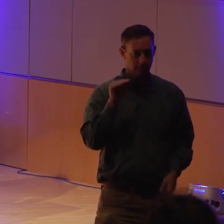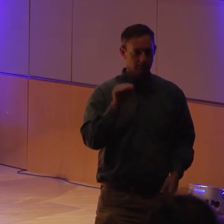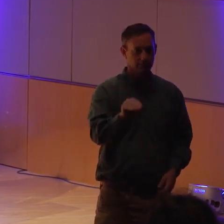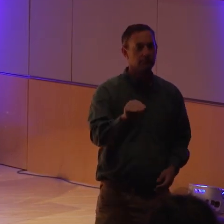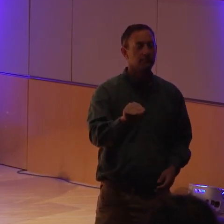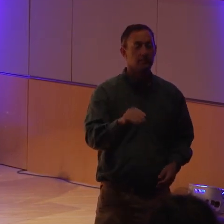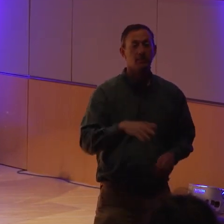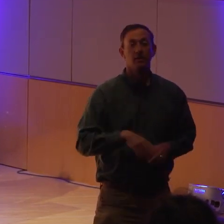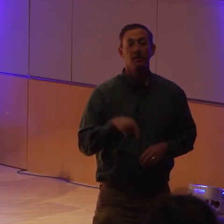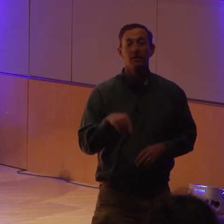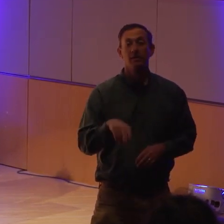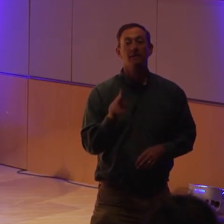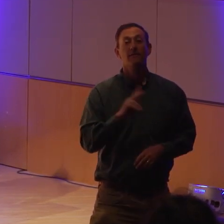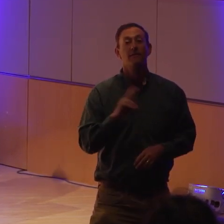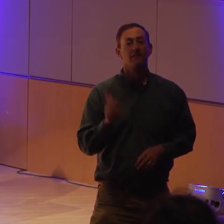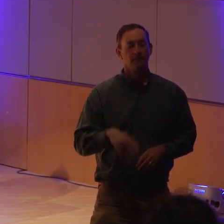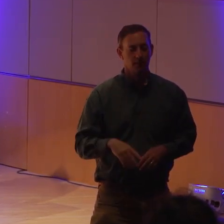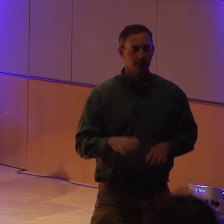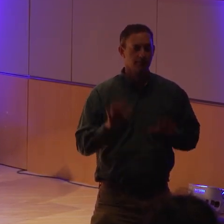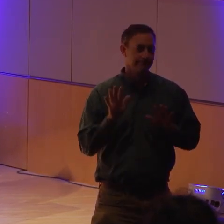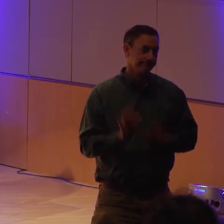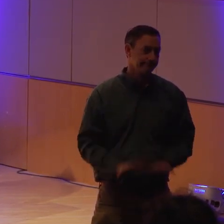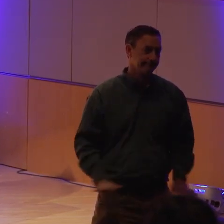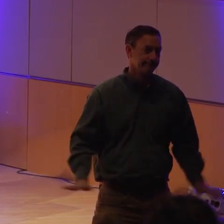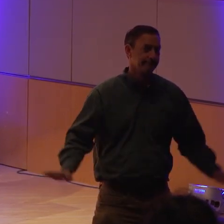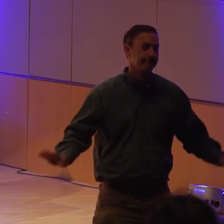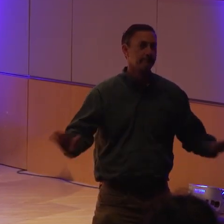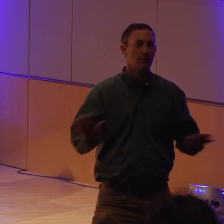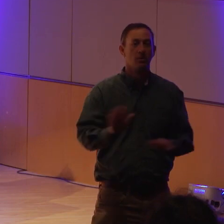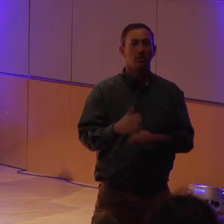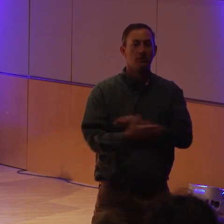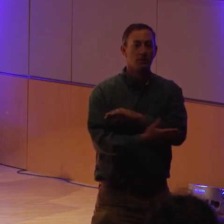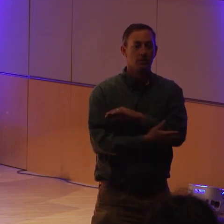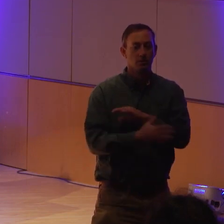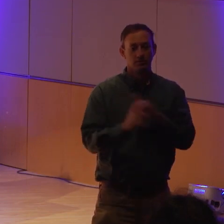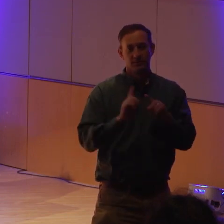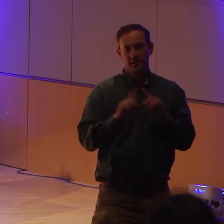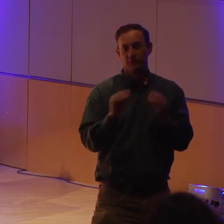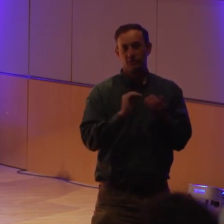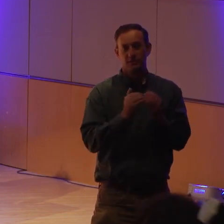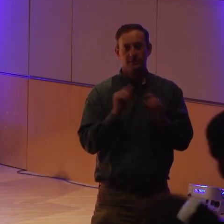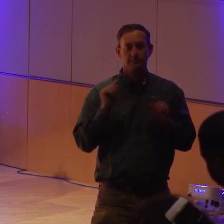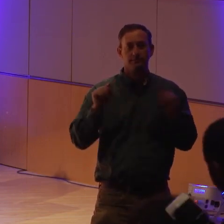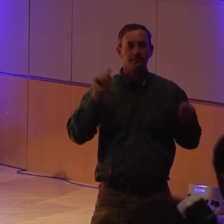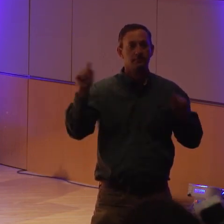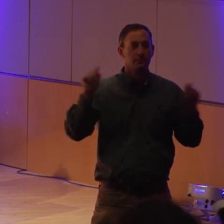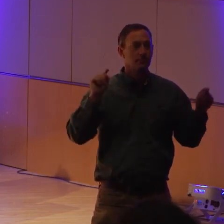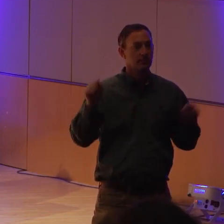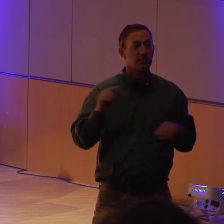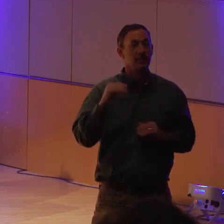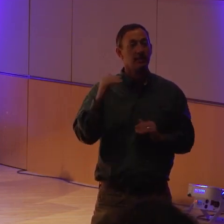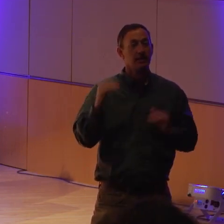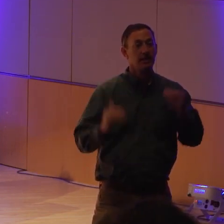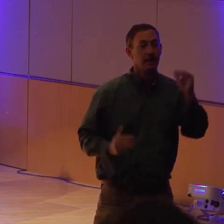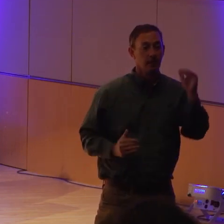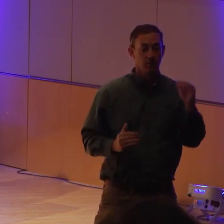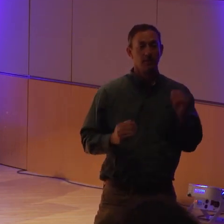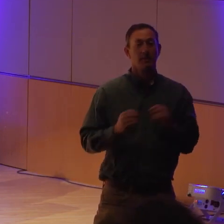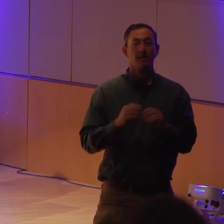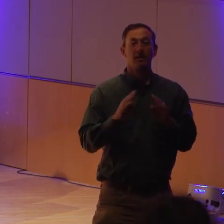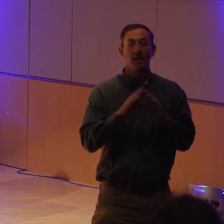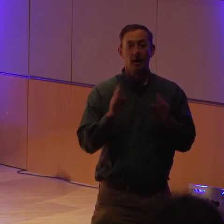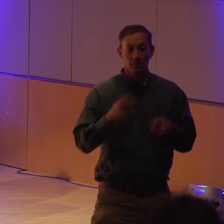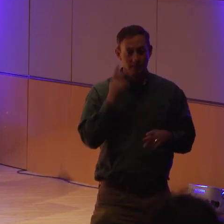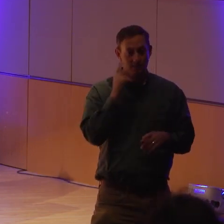In Philadelphia, and of course across the nation, cities across the nation, inequity in housing can be seen in the